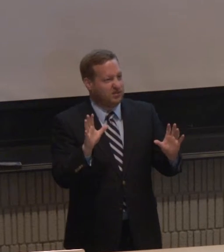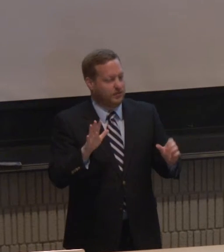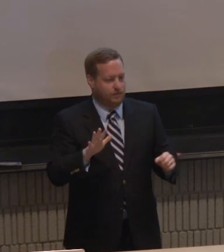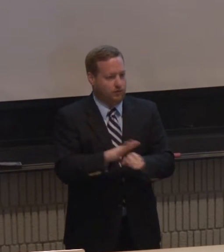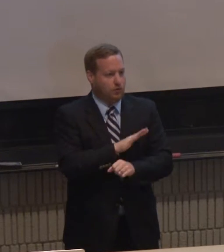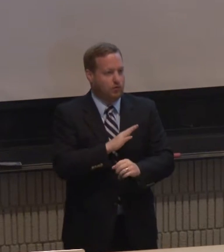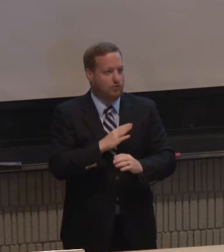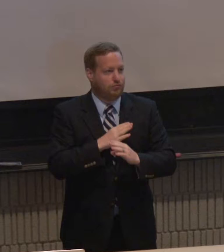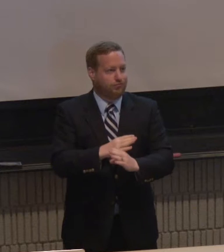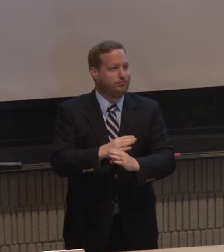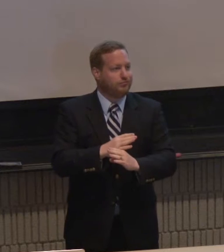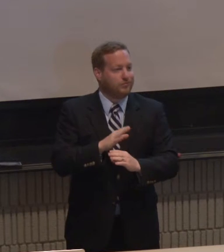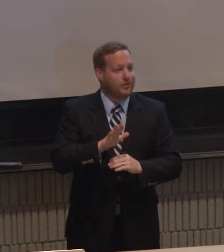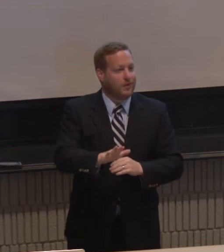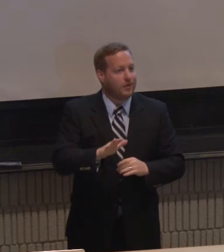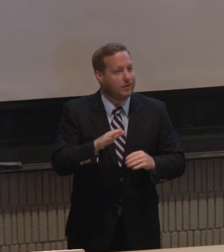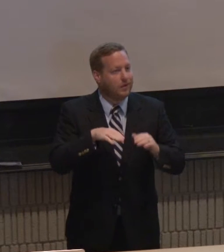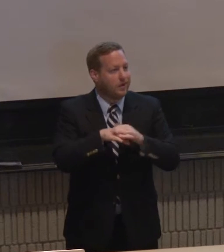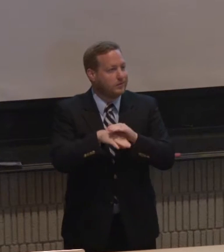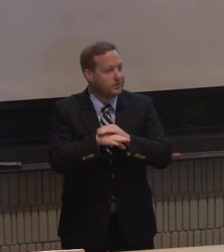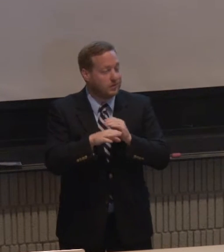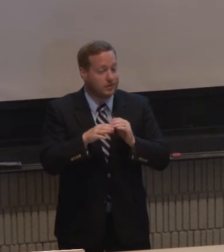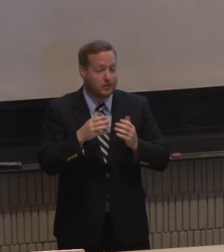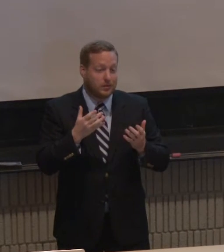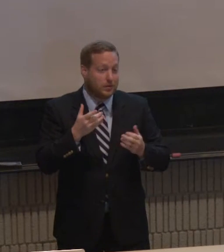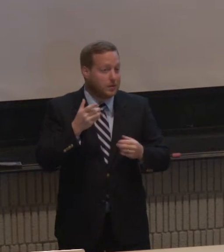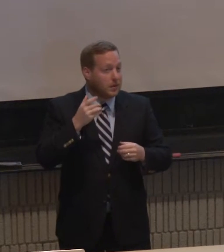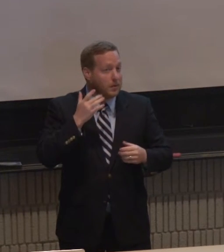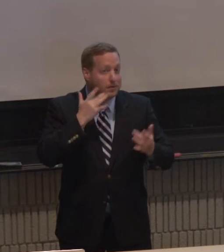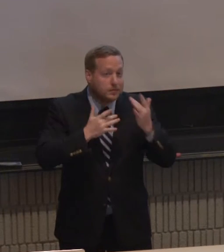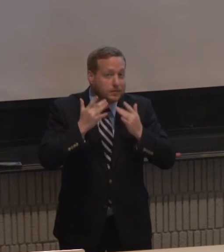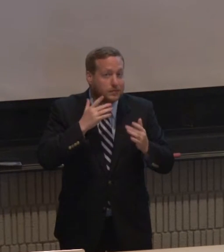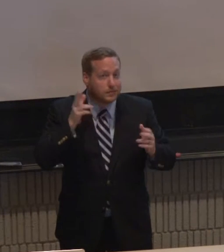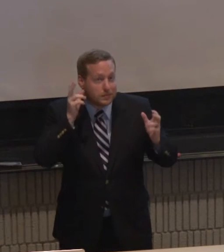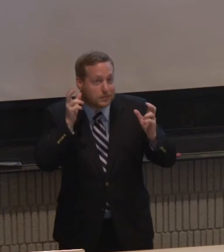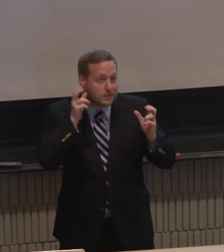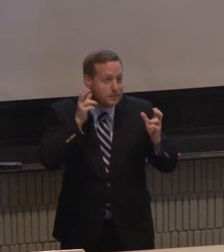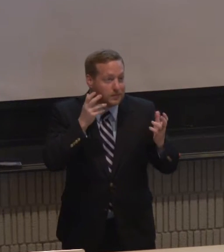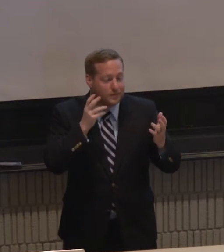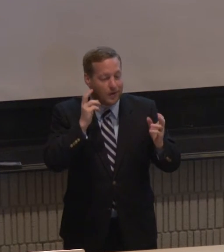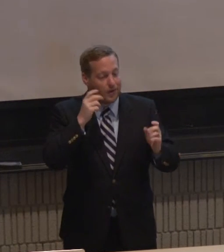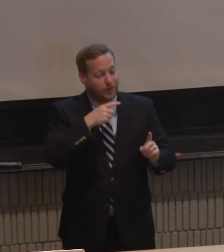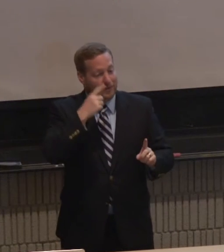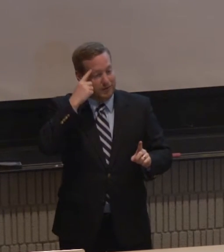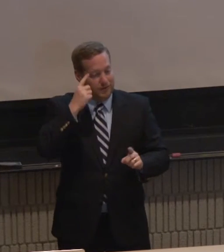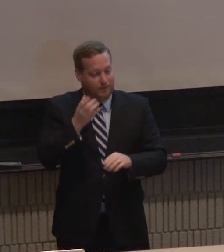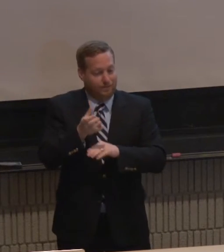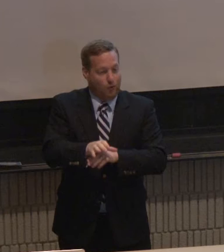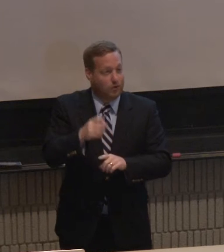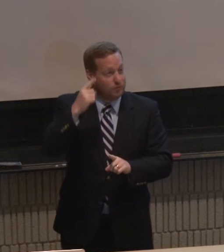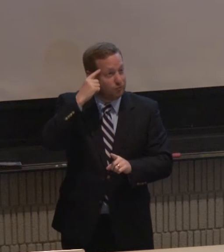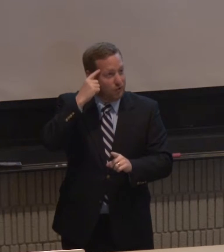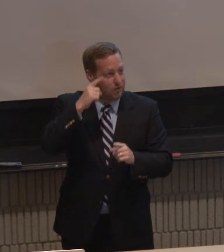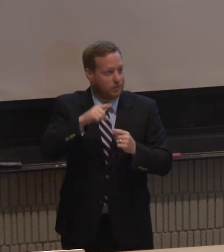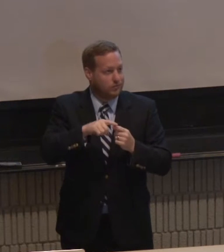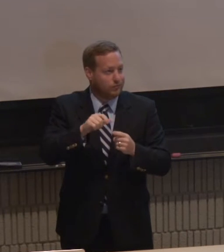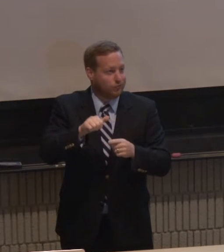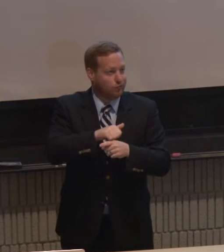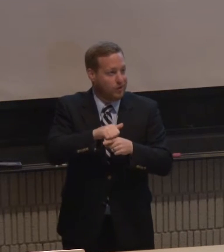language. It is 100% barrier. For those who have a little bit of